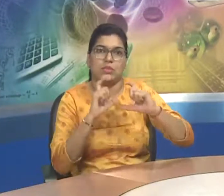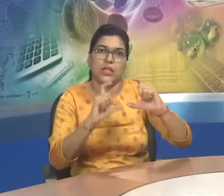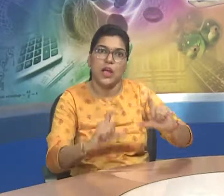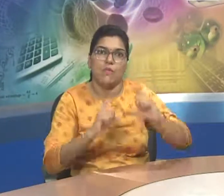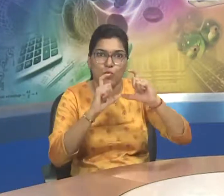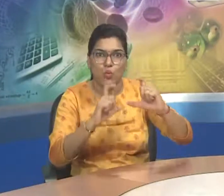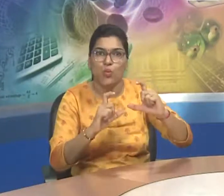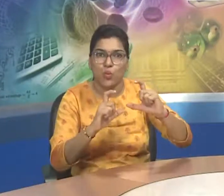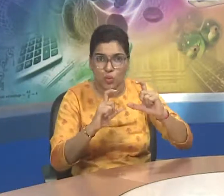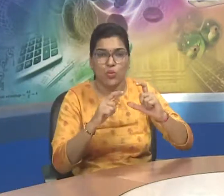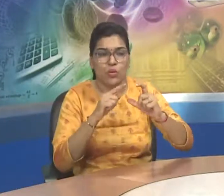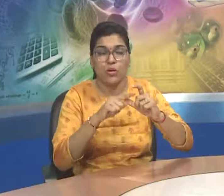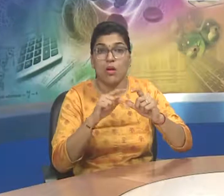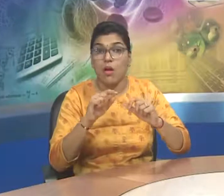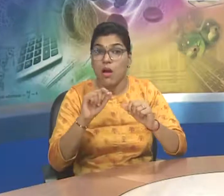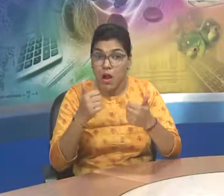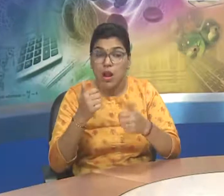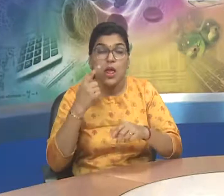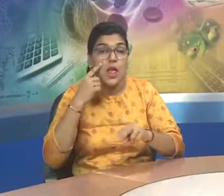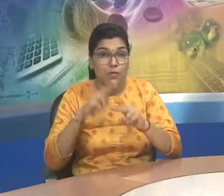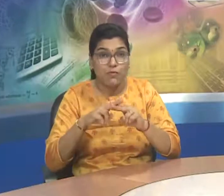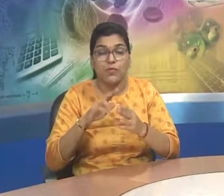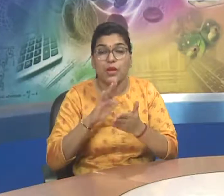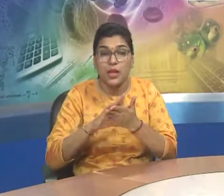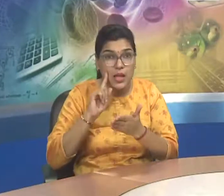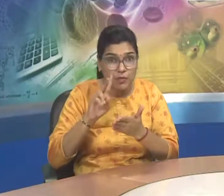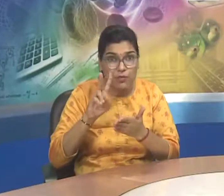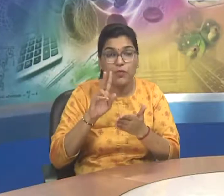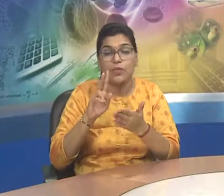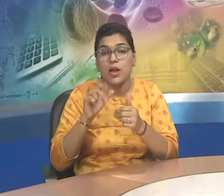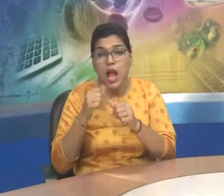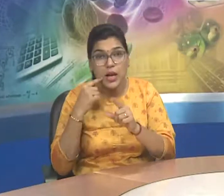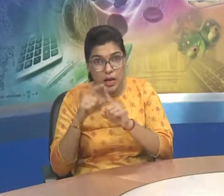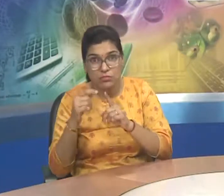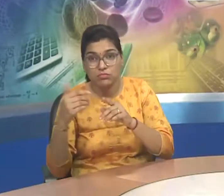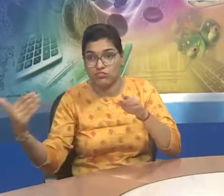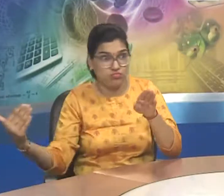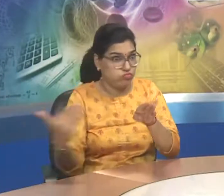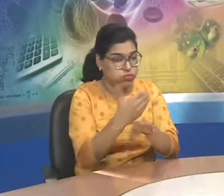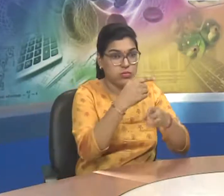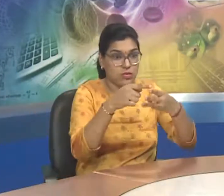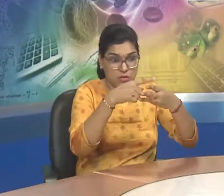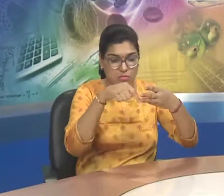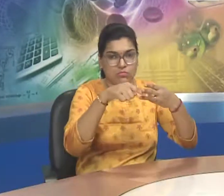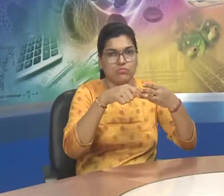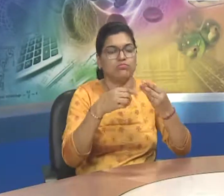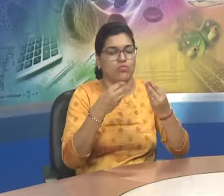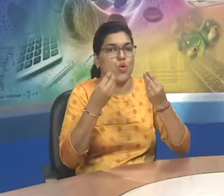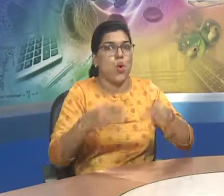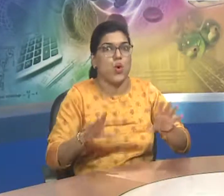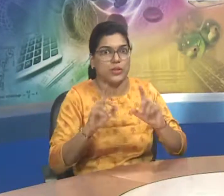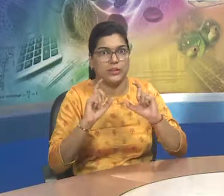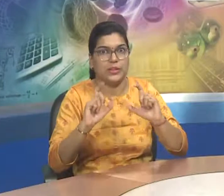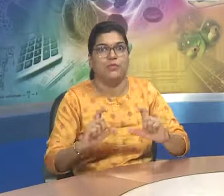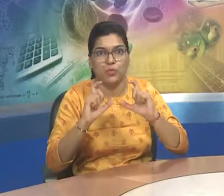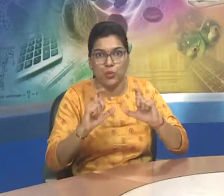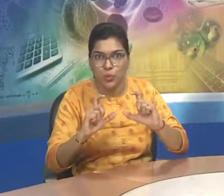social, economic and political institutions from